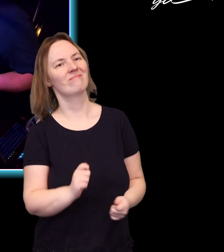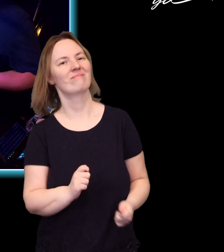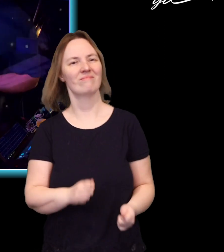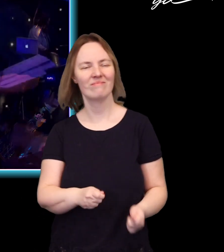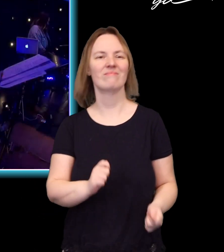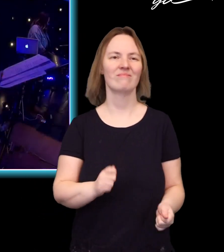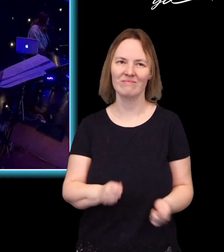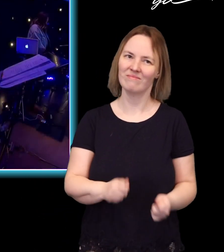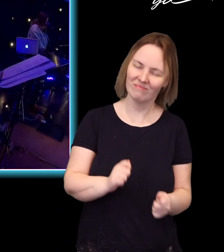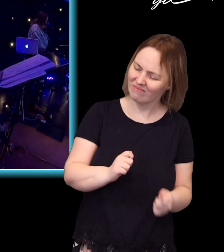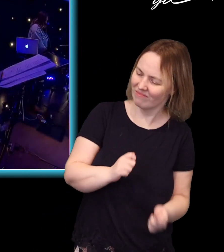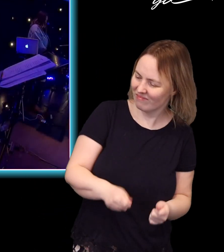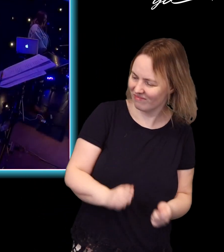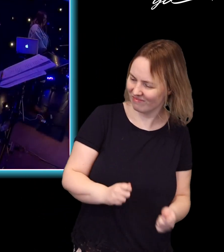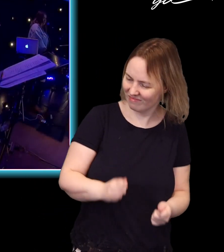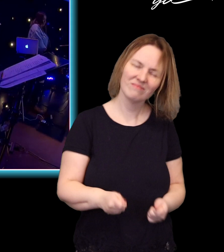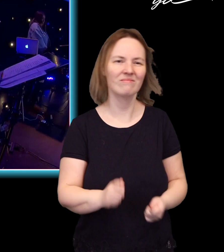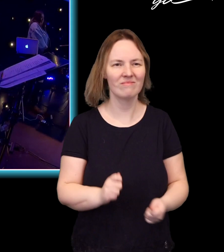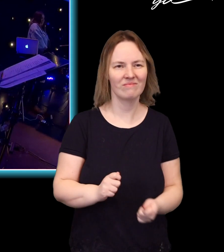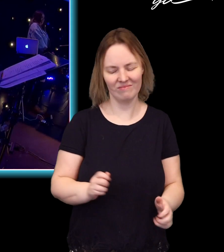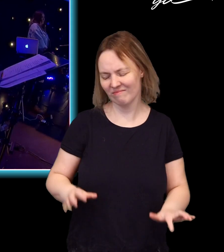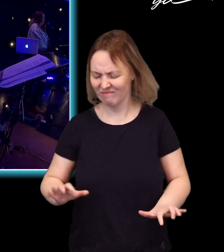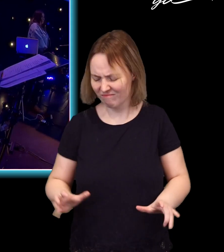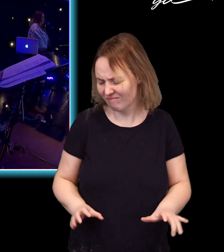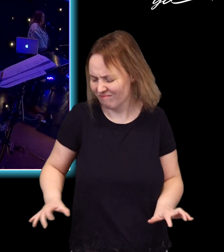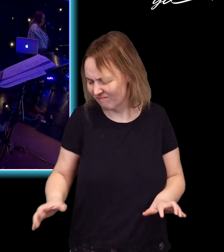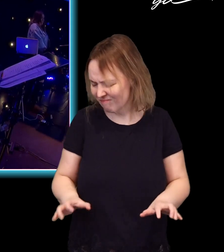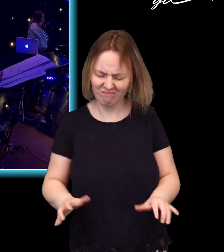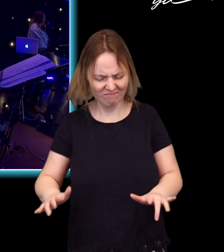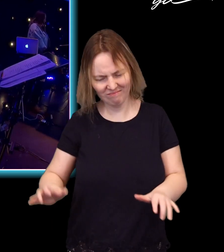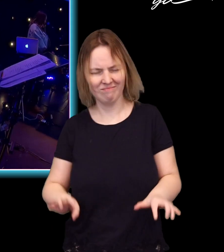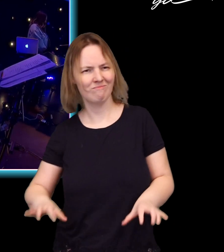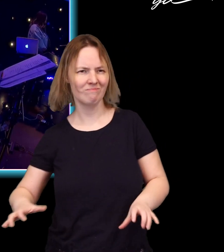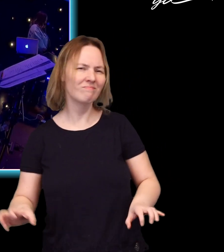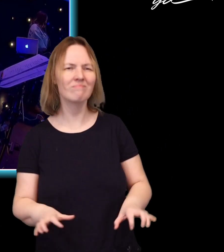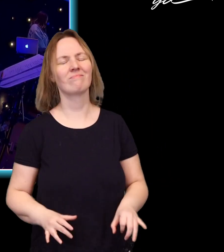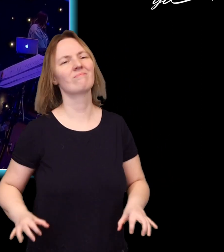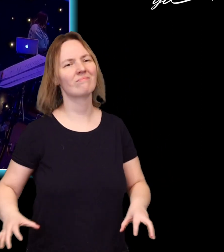Thank you.